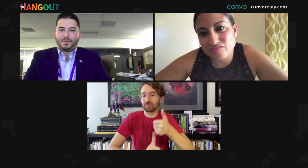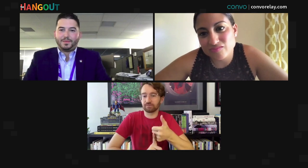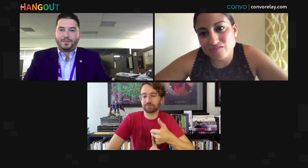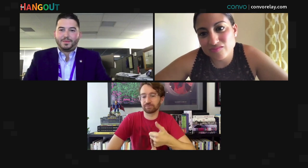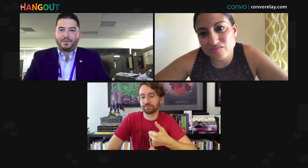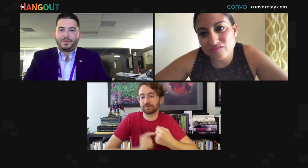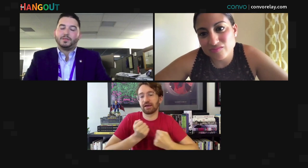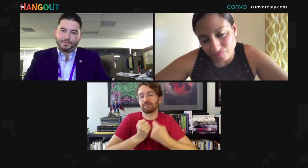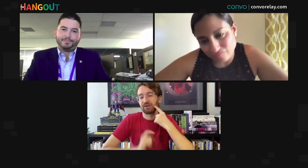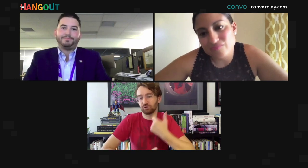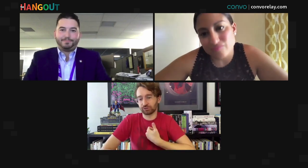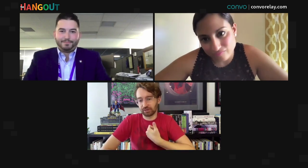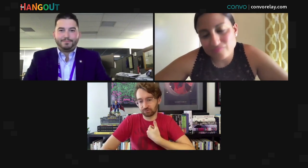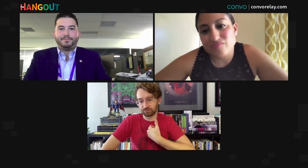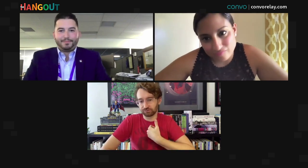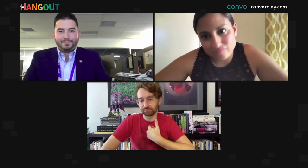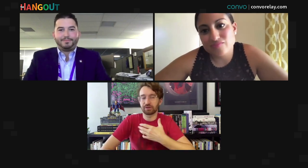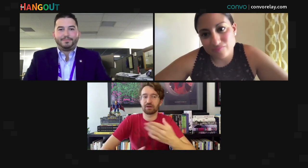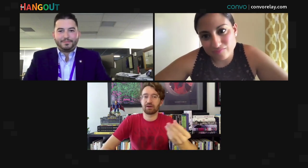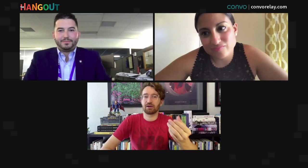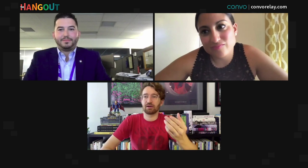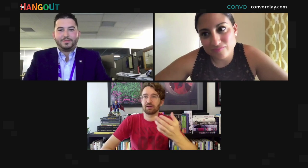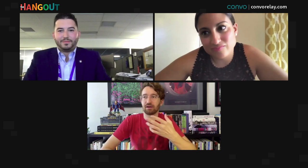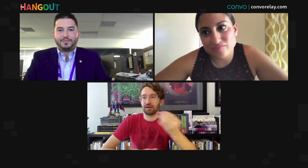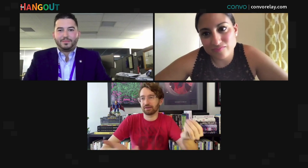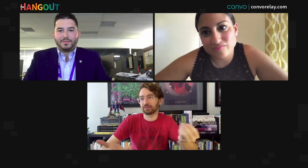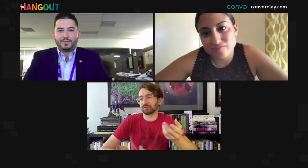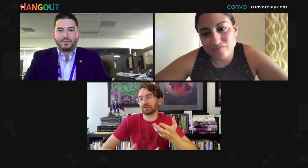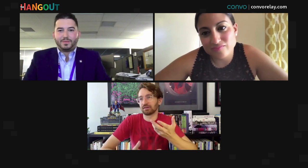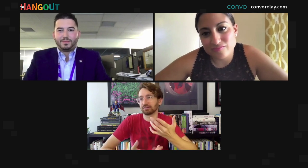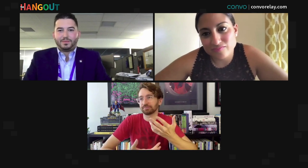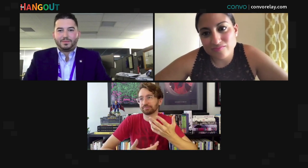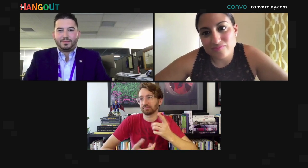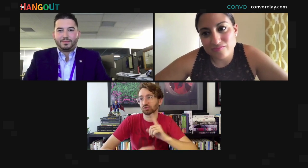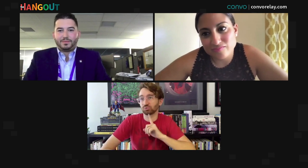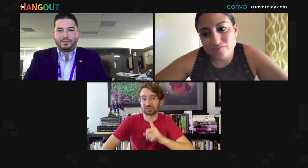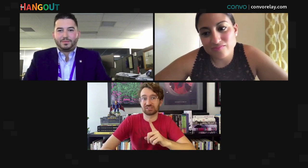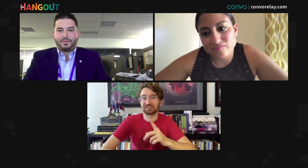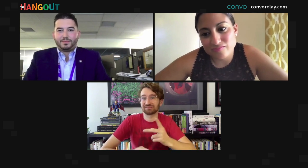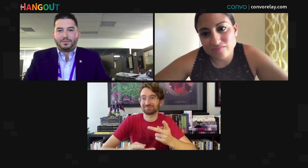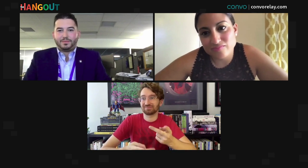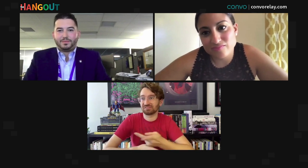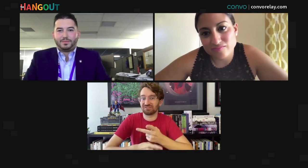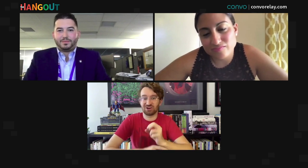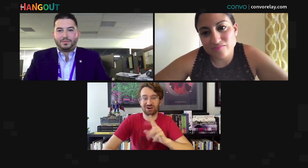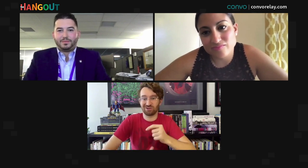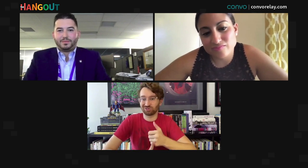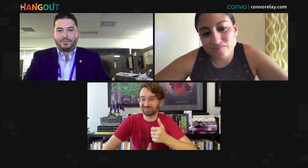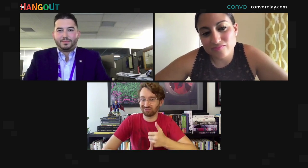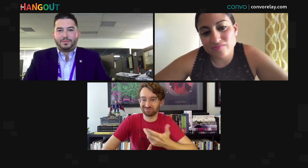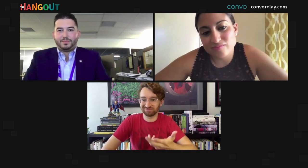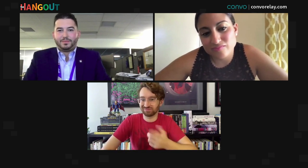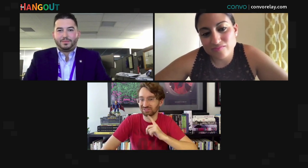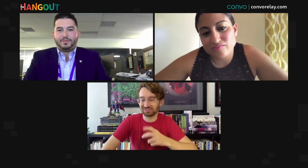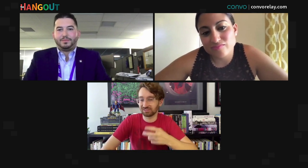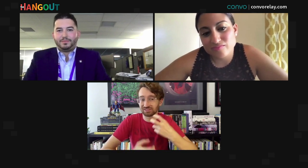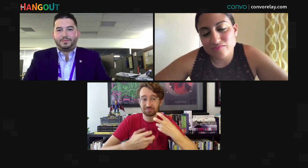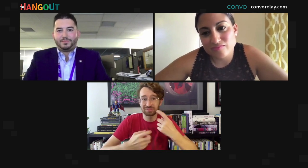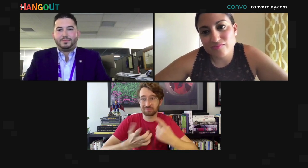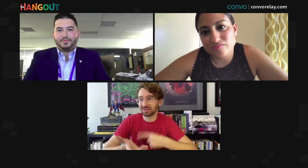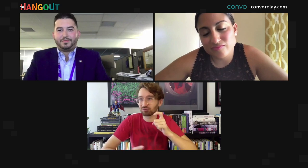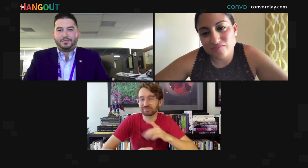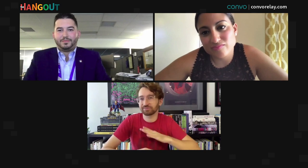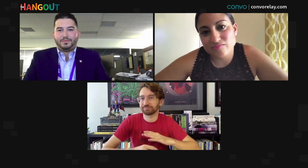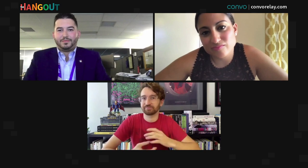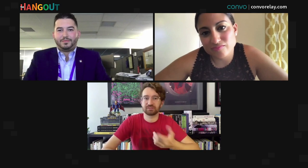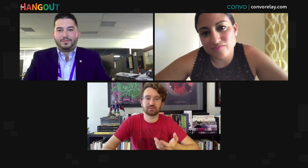Shared. And I think ultimately your best tool that you have is yourself and your self-advocacy, because truly you do